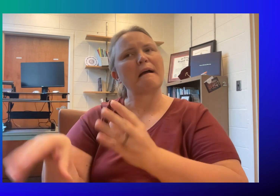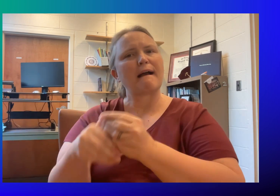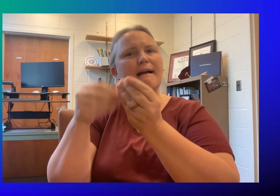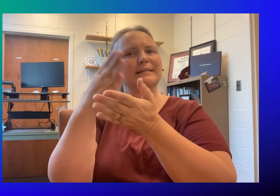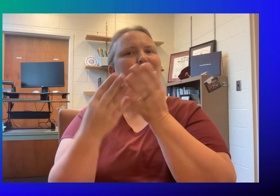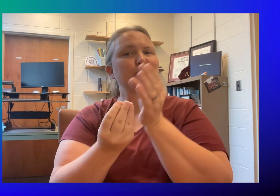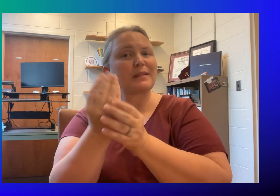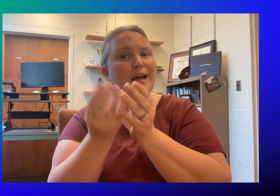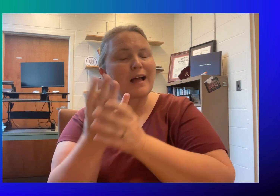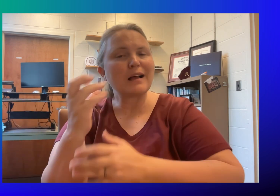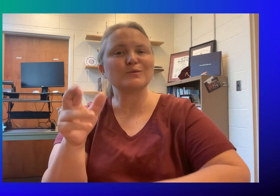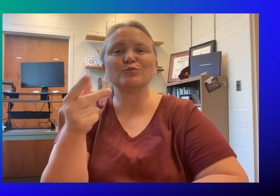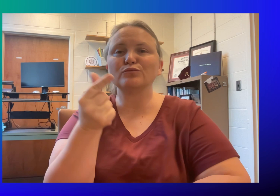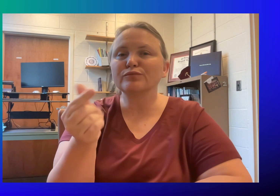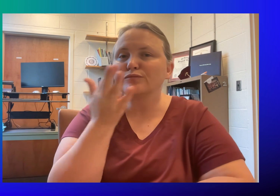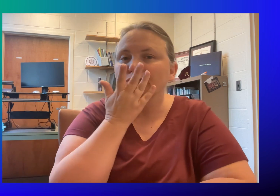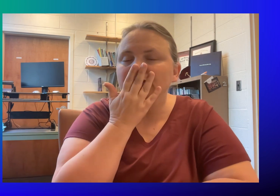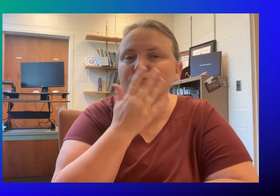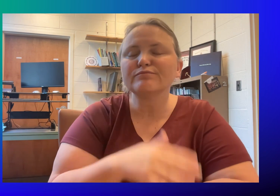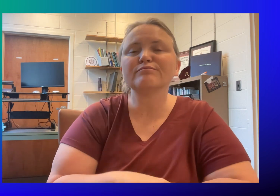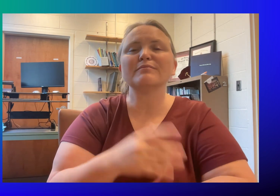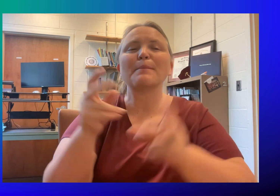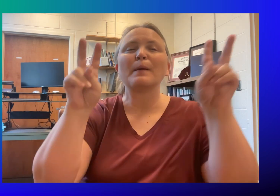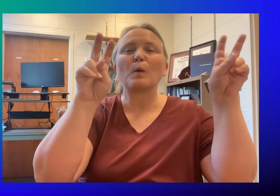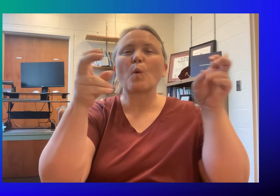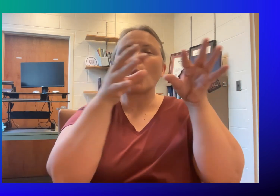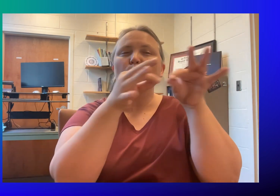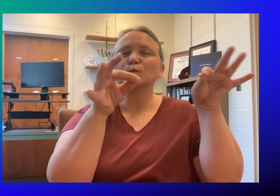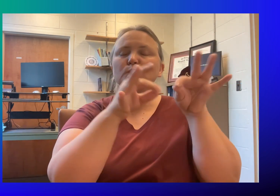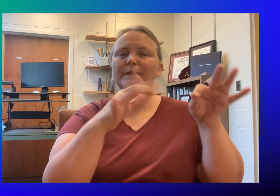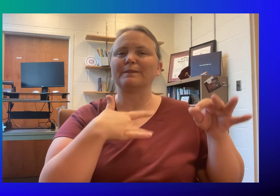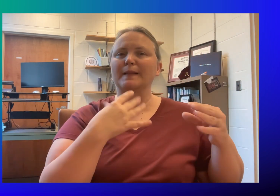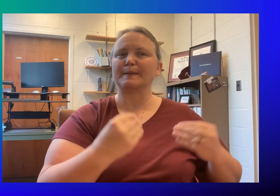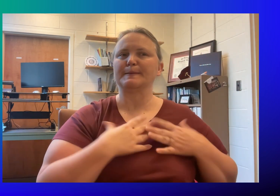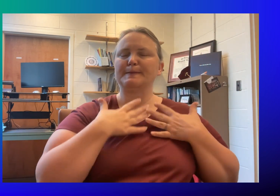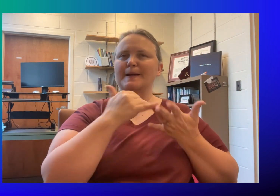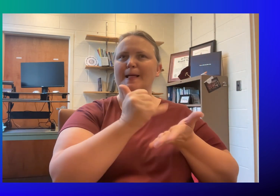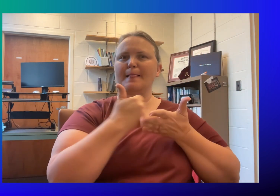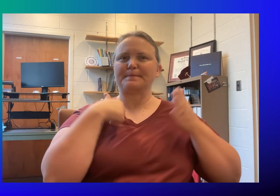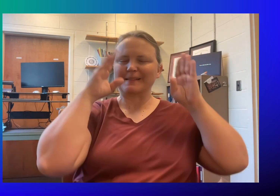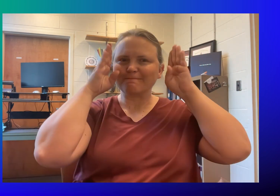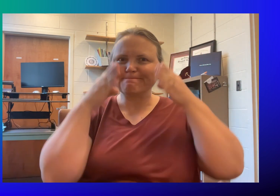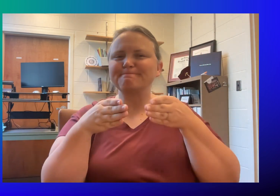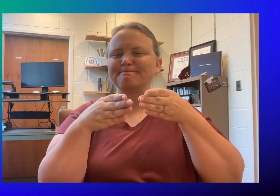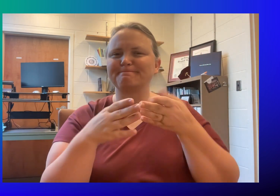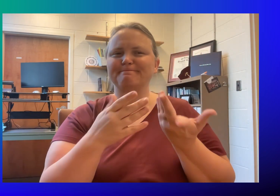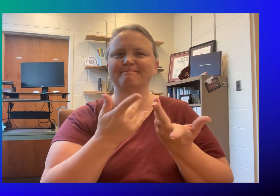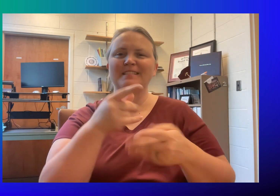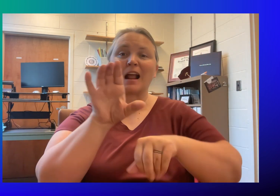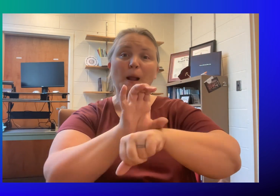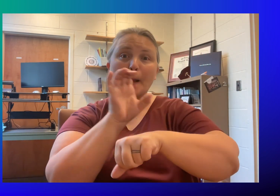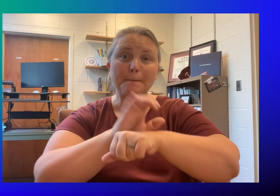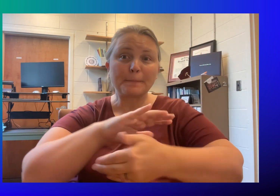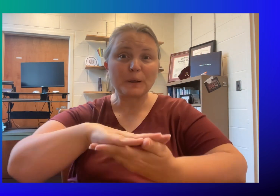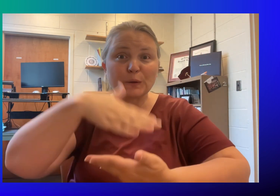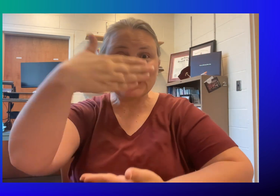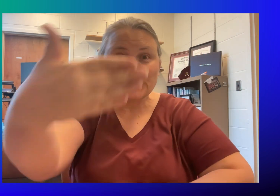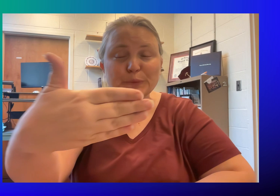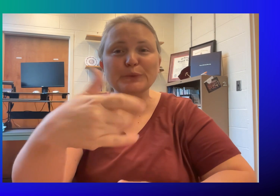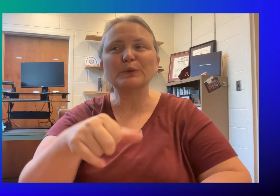maybe adding that. You might have inspirational quotes and so forth that either are on your desktop, on your